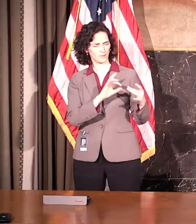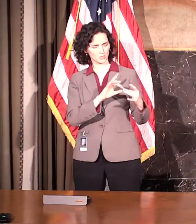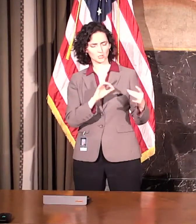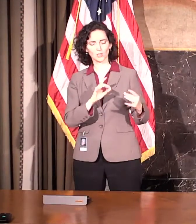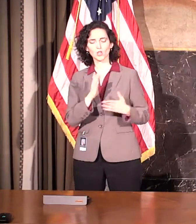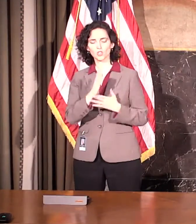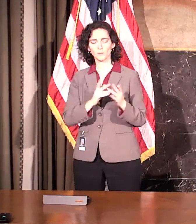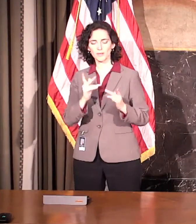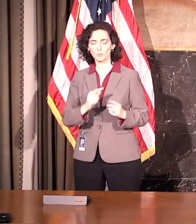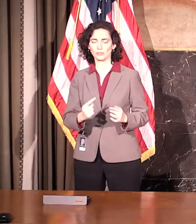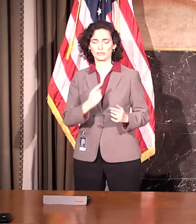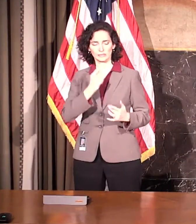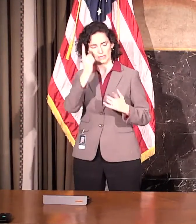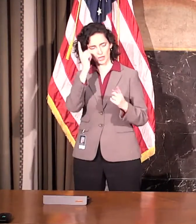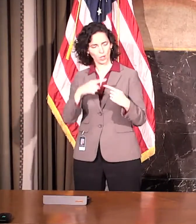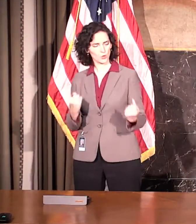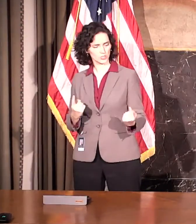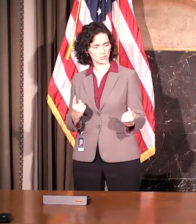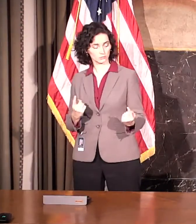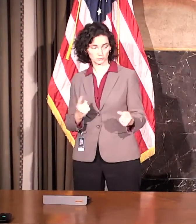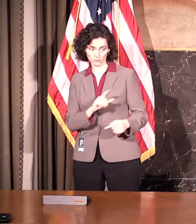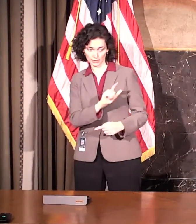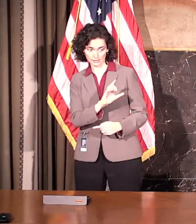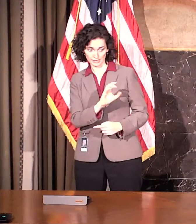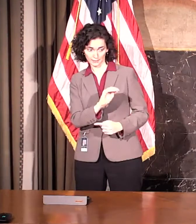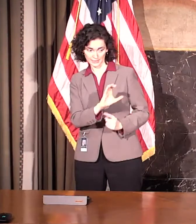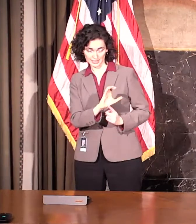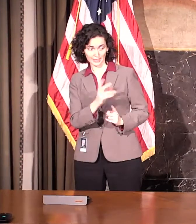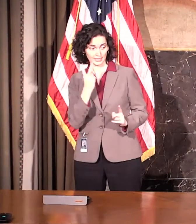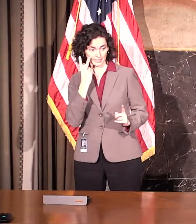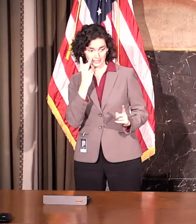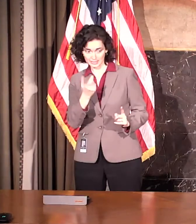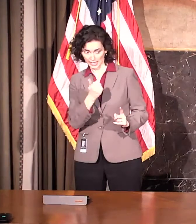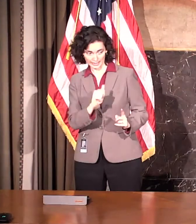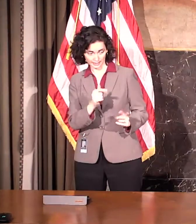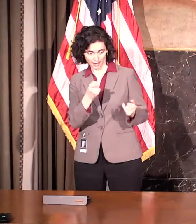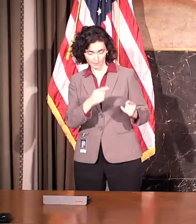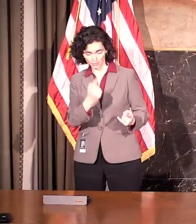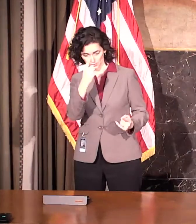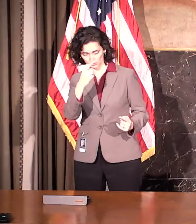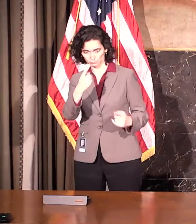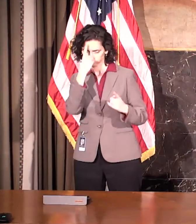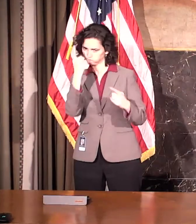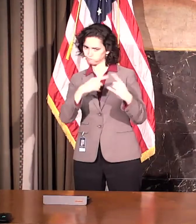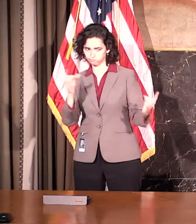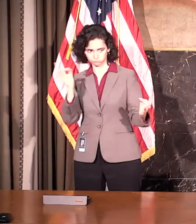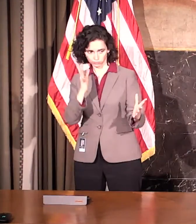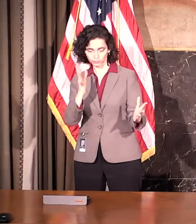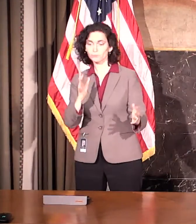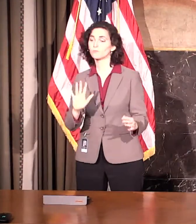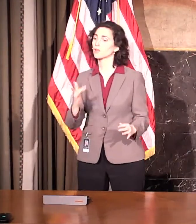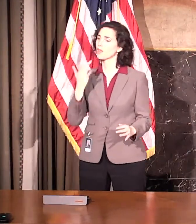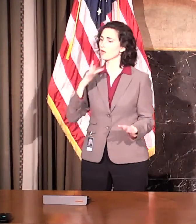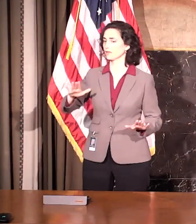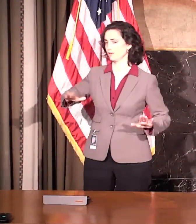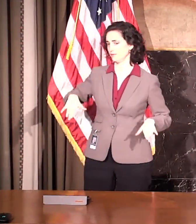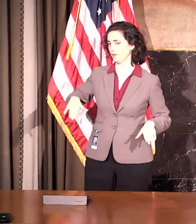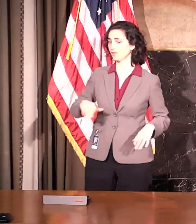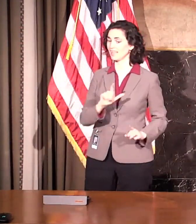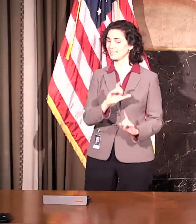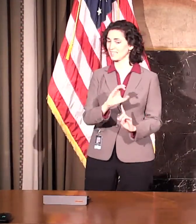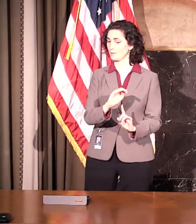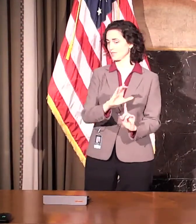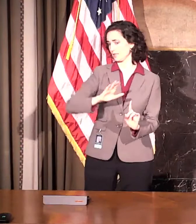LCMC? So fortunately, we have not seen any severe allergic reactions as of yet at LCMC,